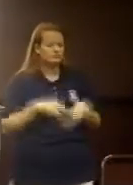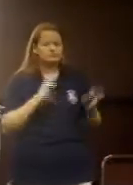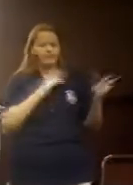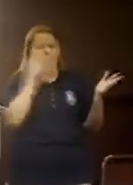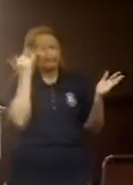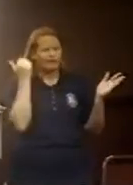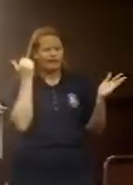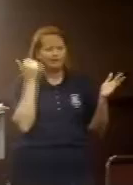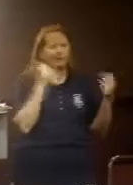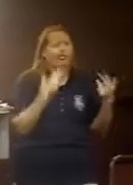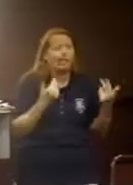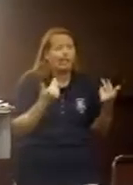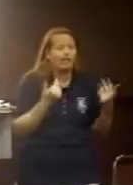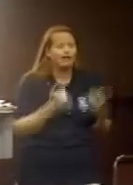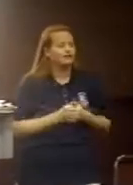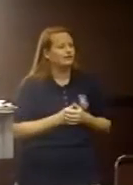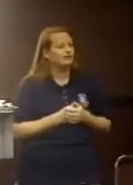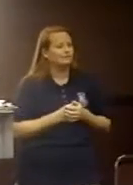I forget,